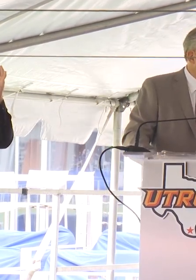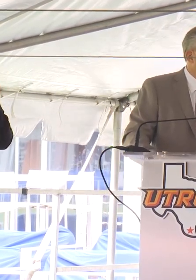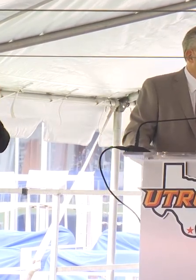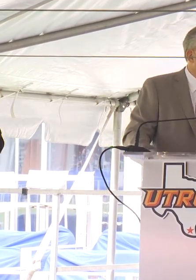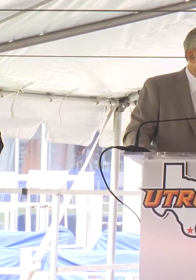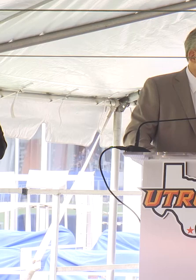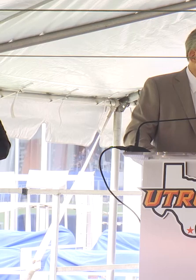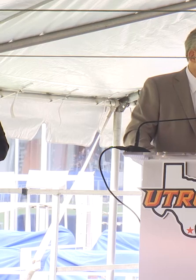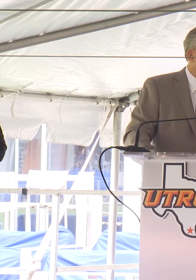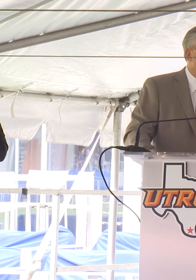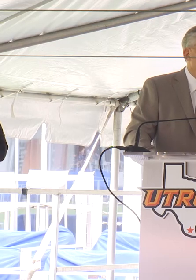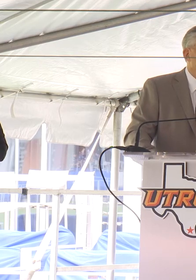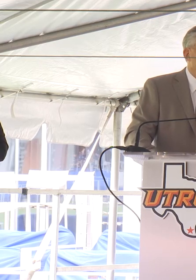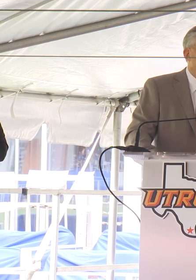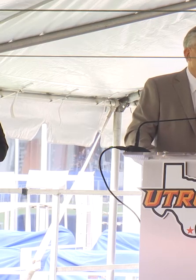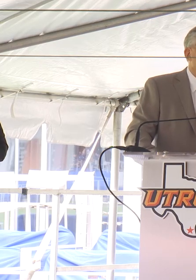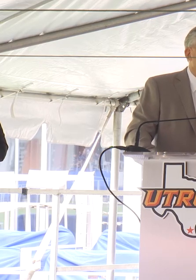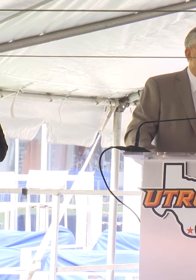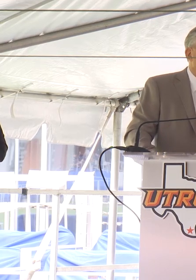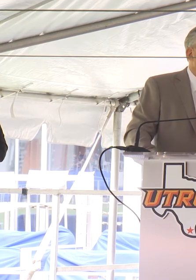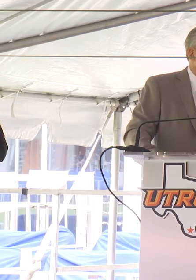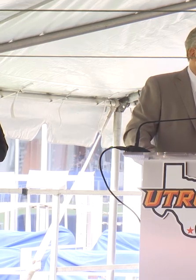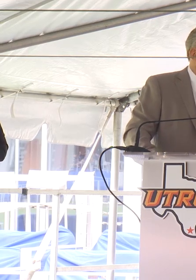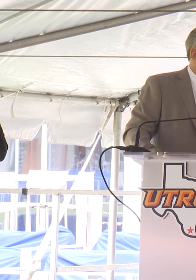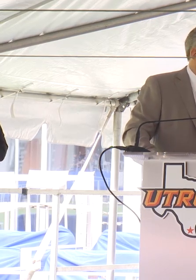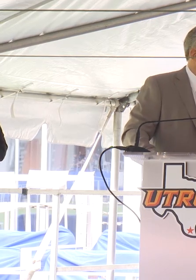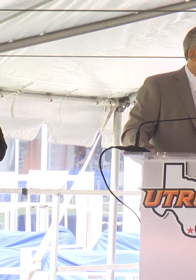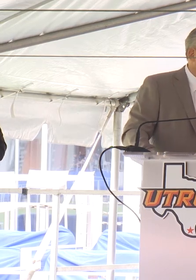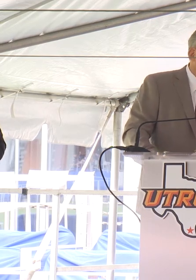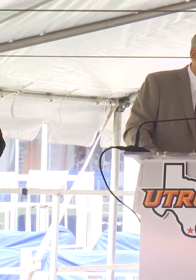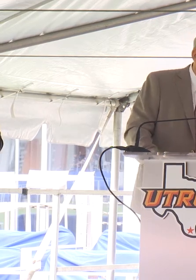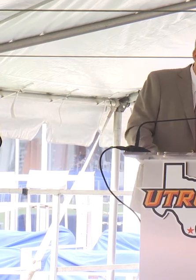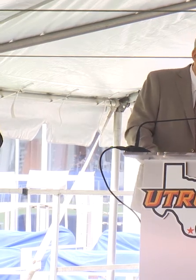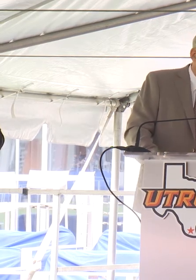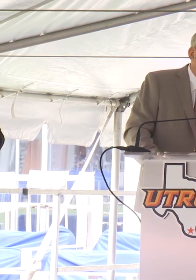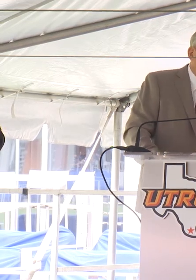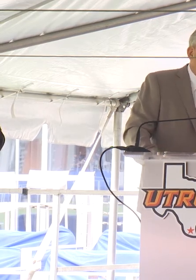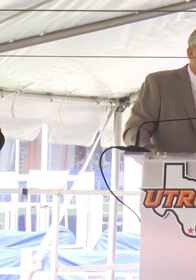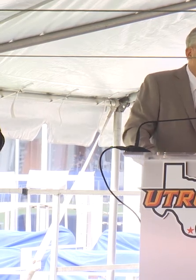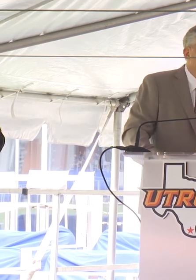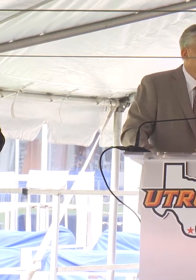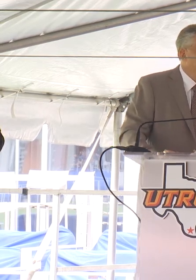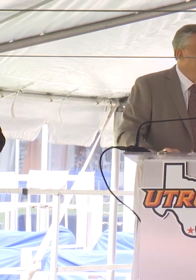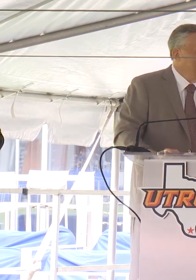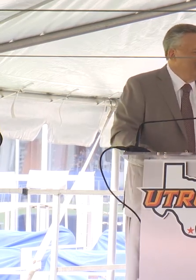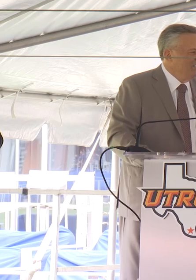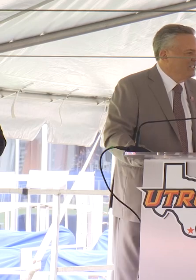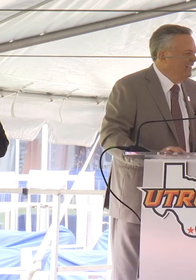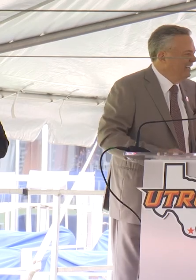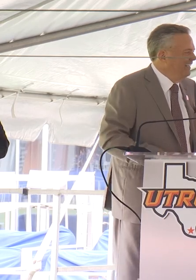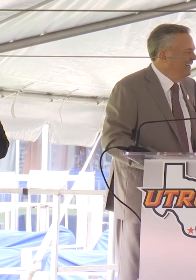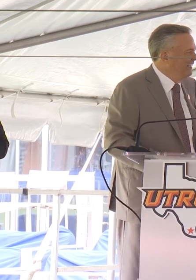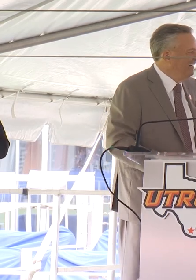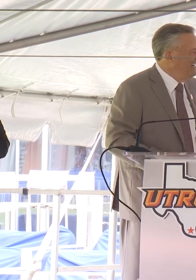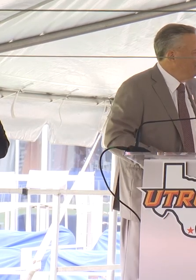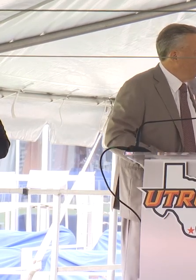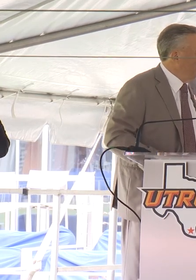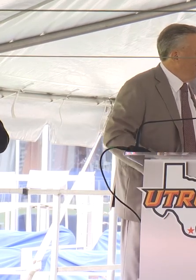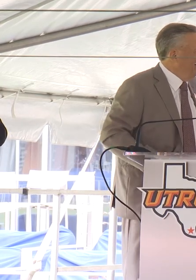Travis, I'm a... get ready for a ride, because with me around, he's going to be... Yeah. So. Look at the